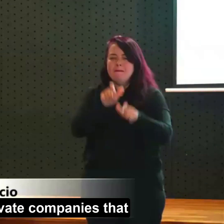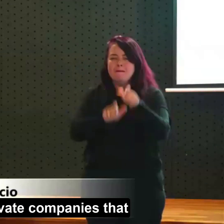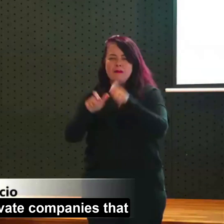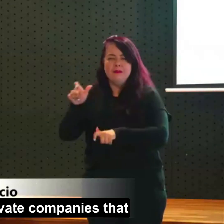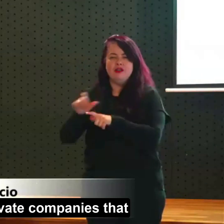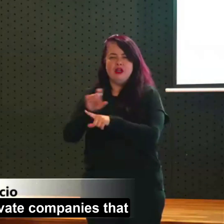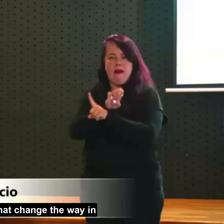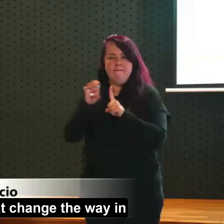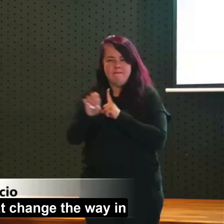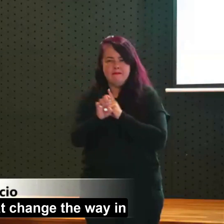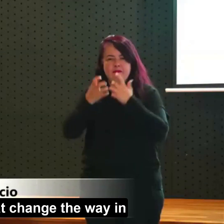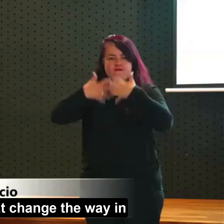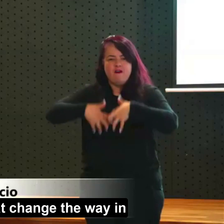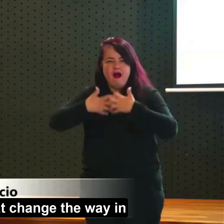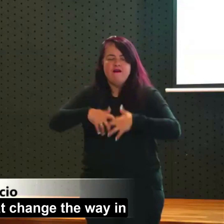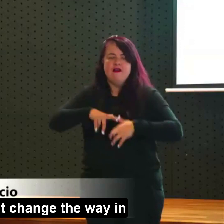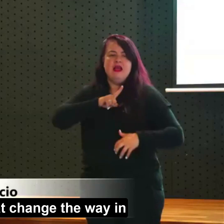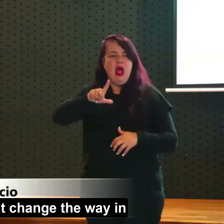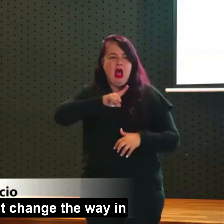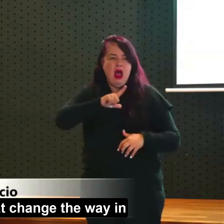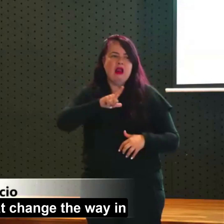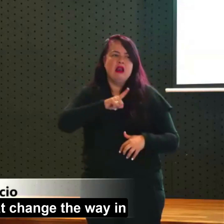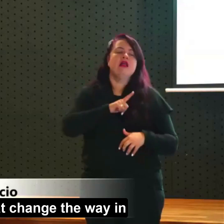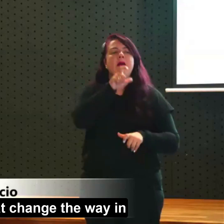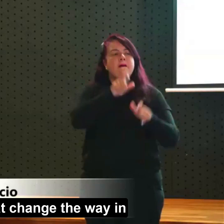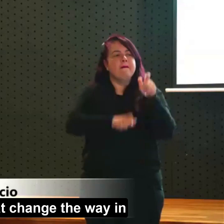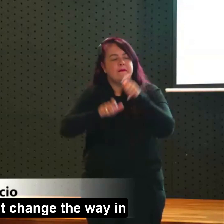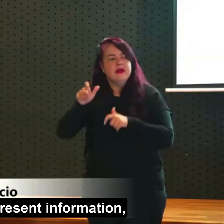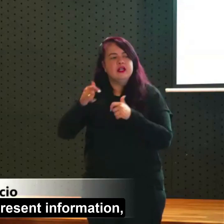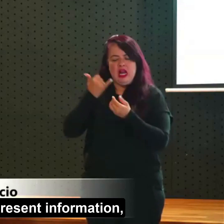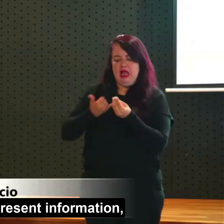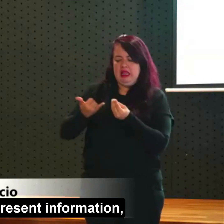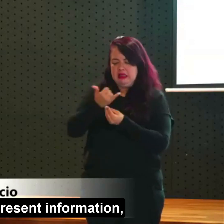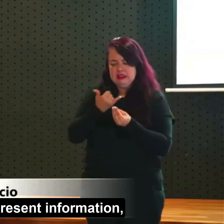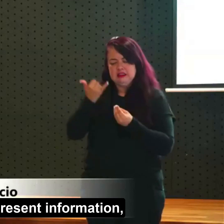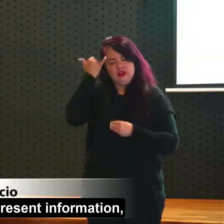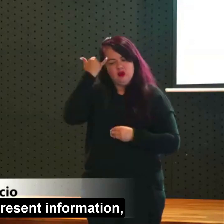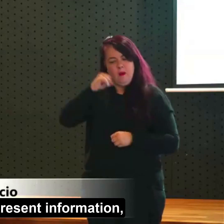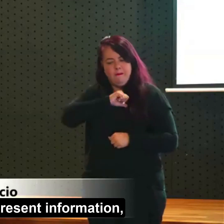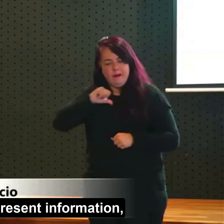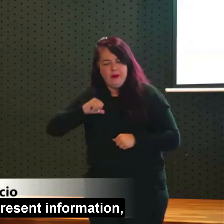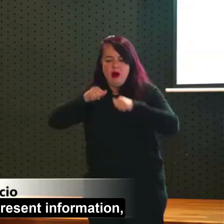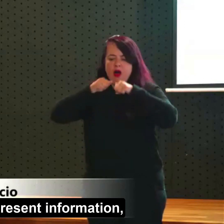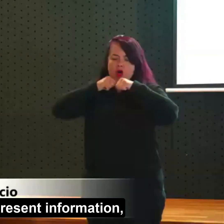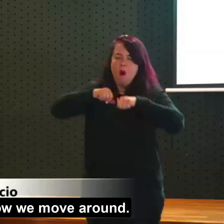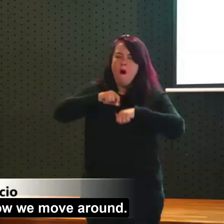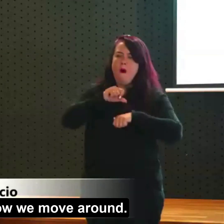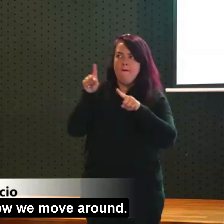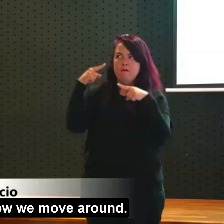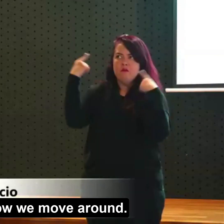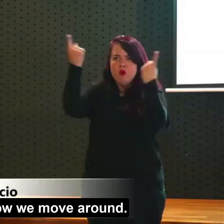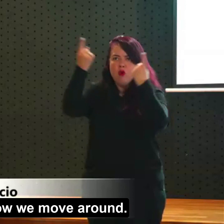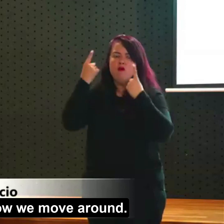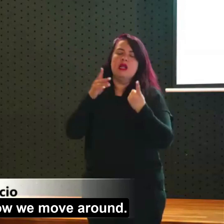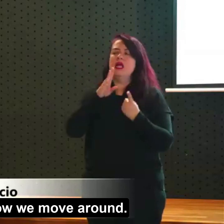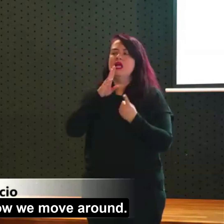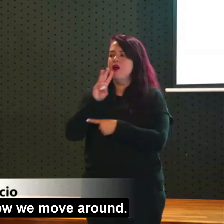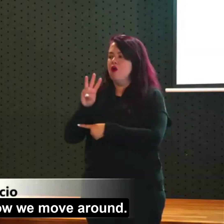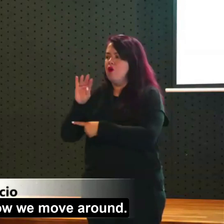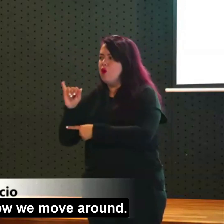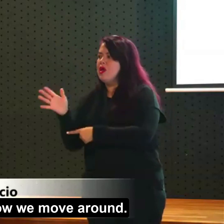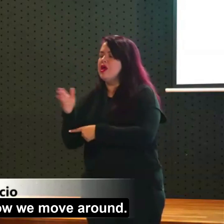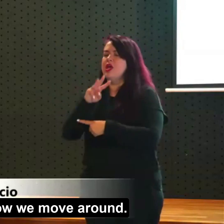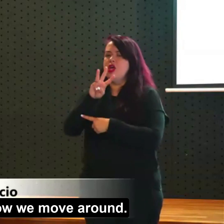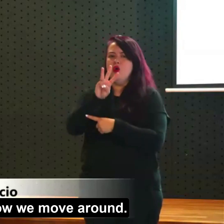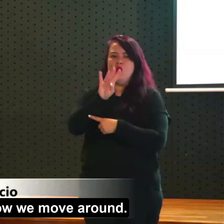have private companies that design, that change the way in which we present information, we,